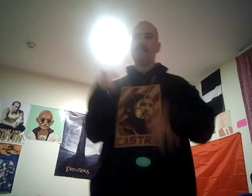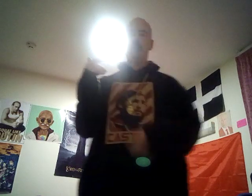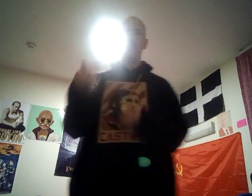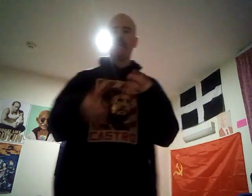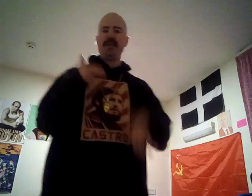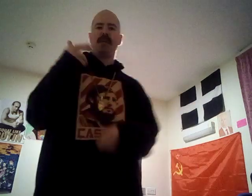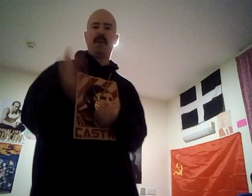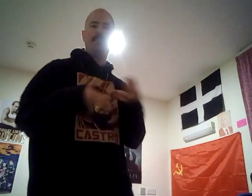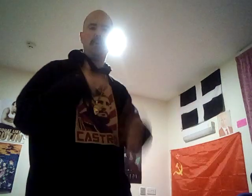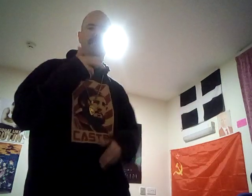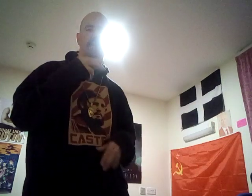City Hunter is Jackie Chan's best movie.